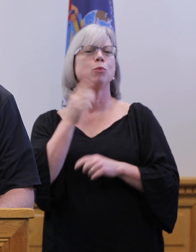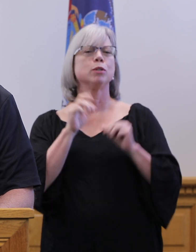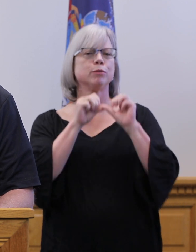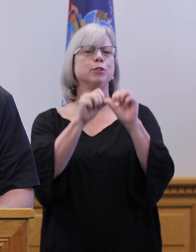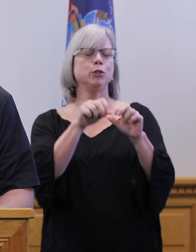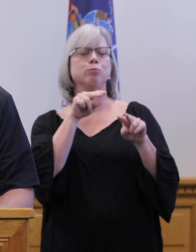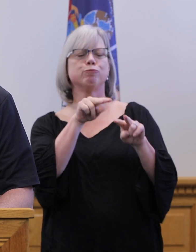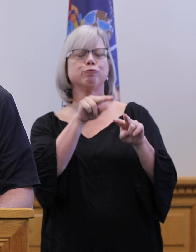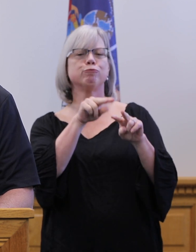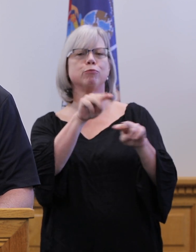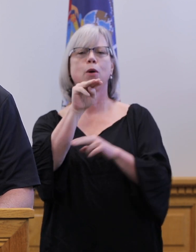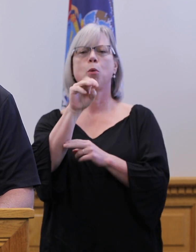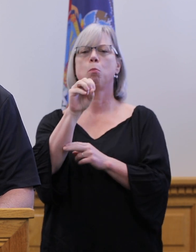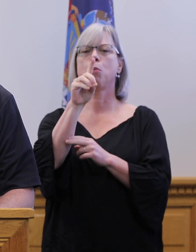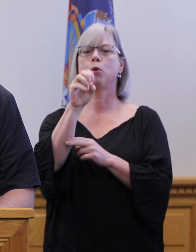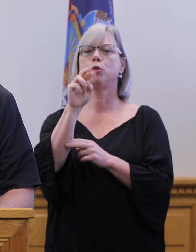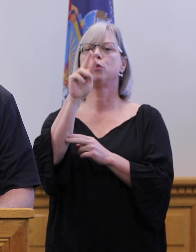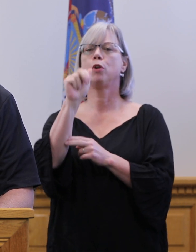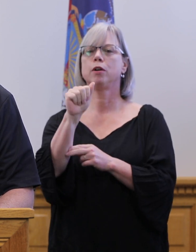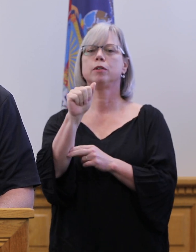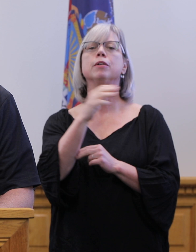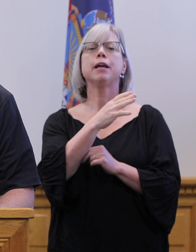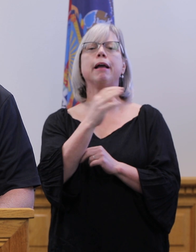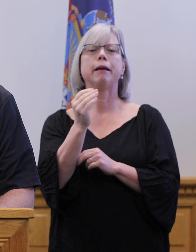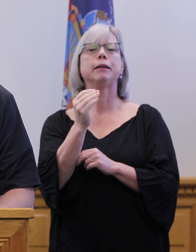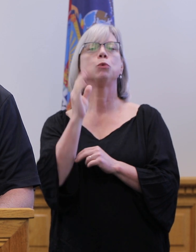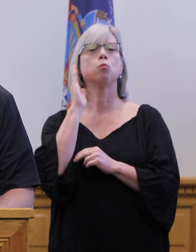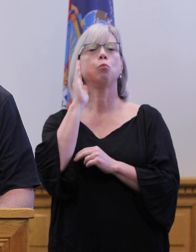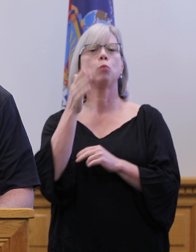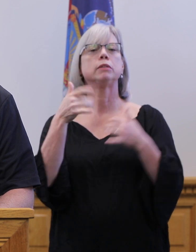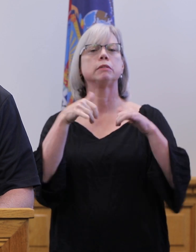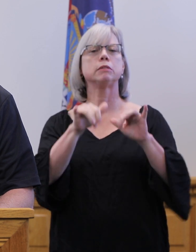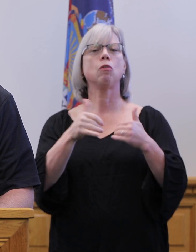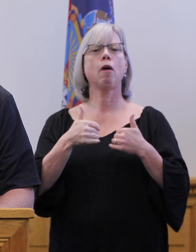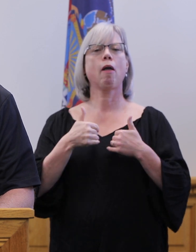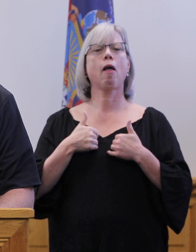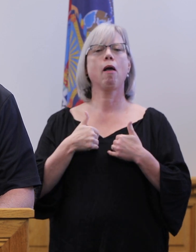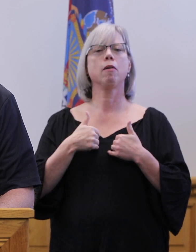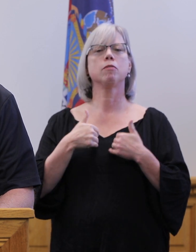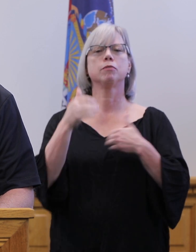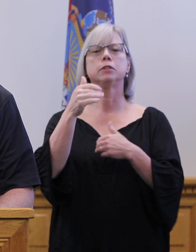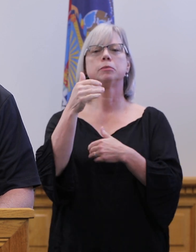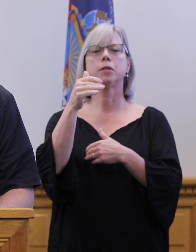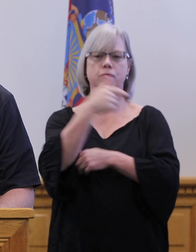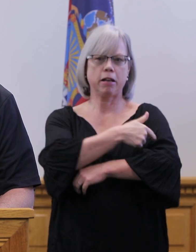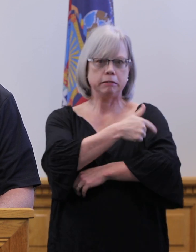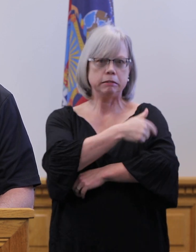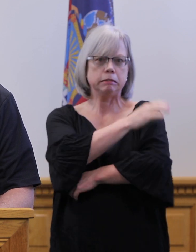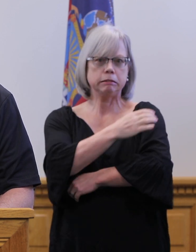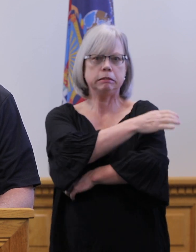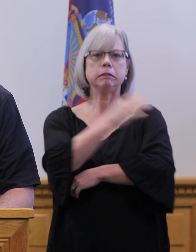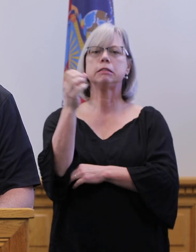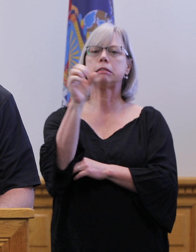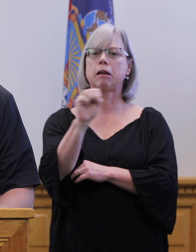next vaccination clinic for this Saturday, April 17th at G. Ray Bodley High School in Fulton. Appointments are available for